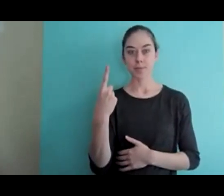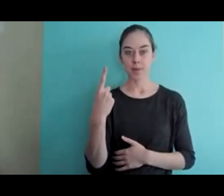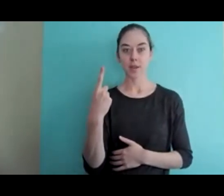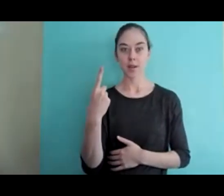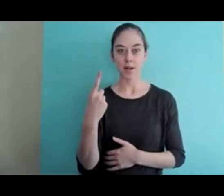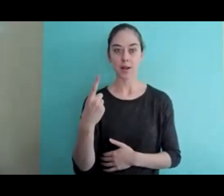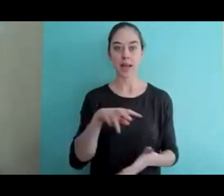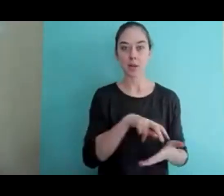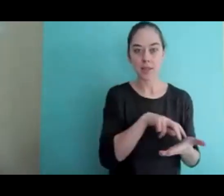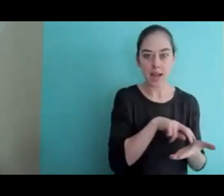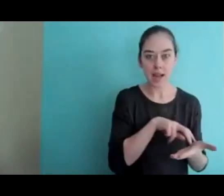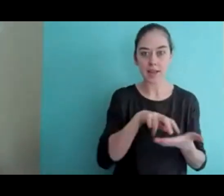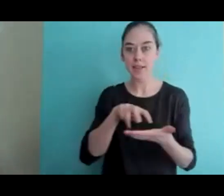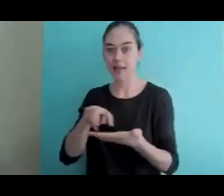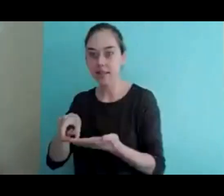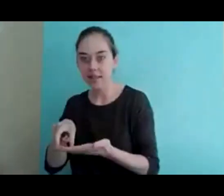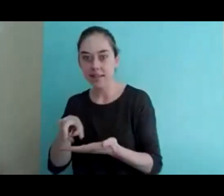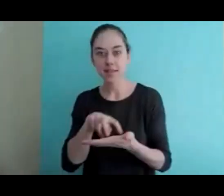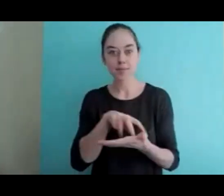5, 4, 3, 2, 1. Let's go.